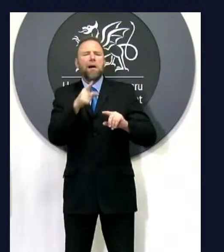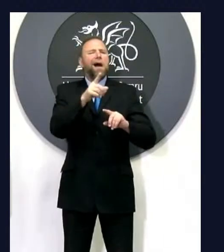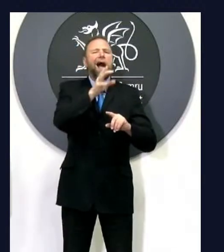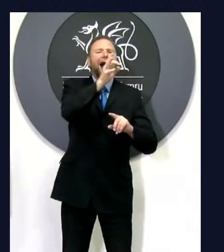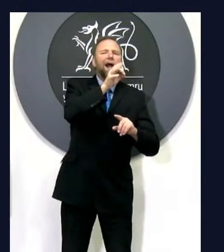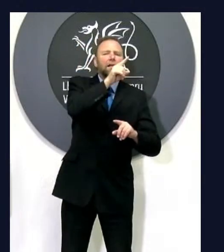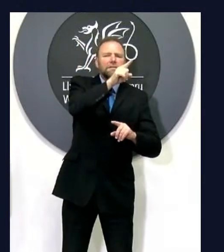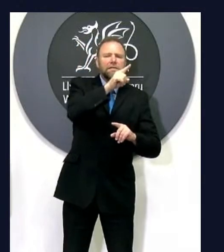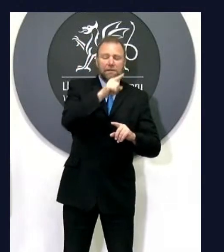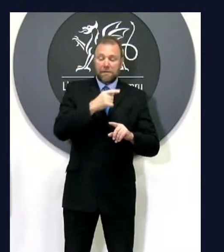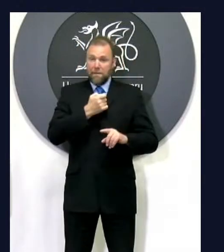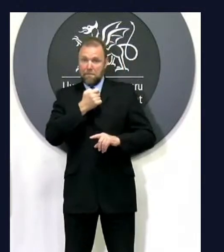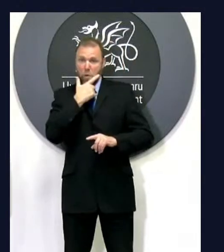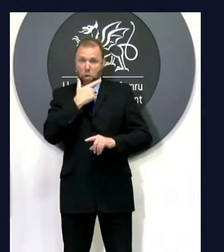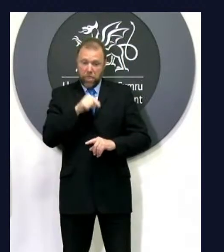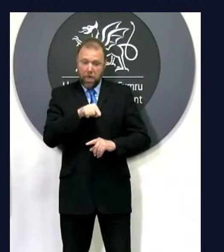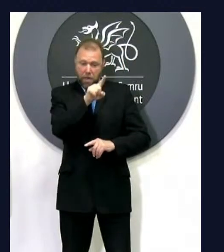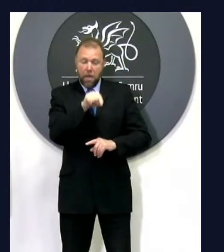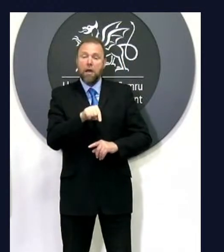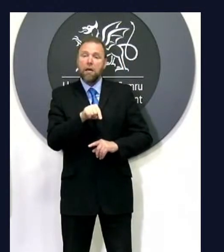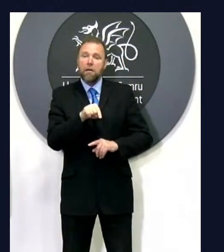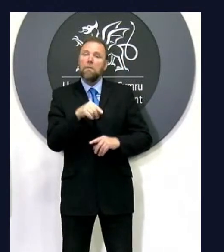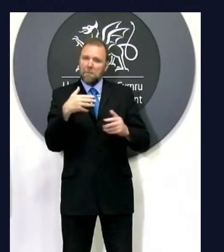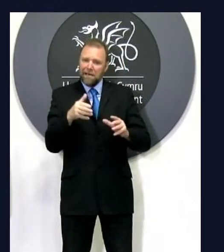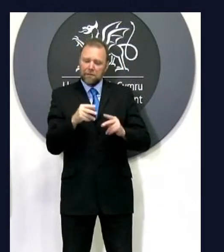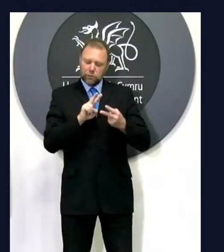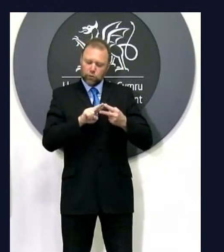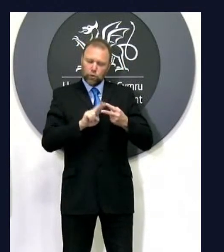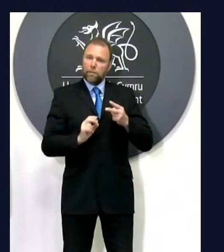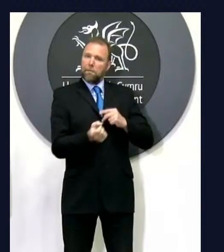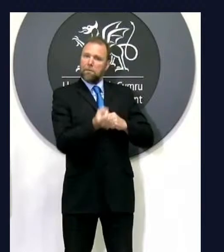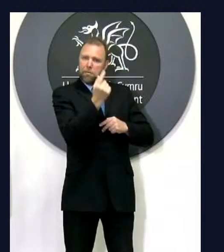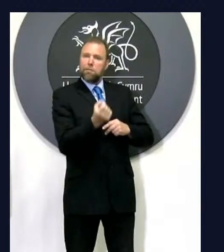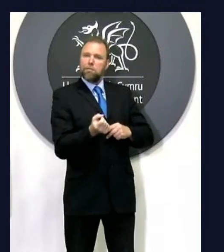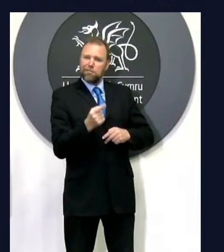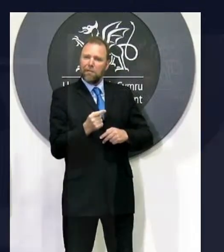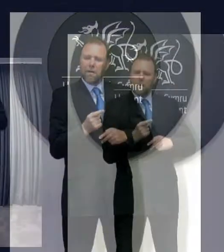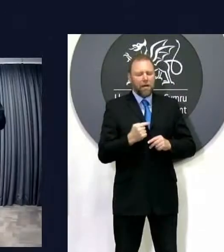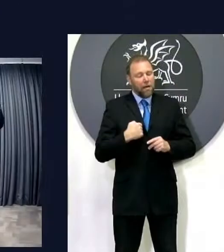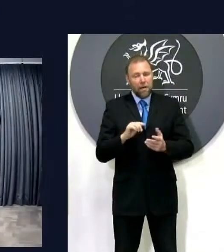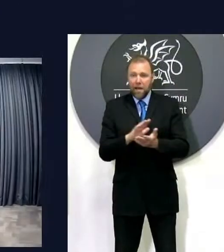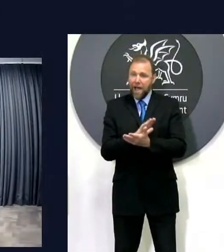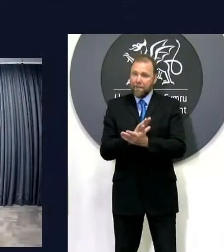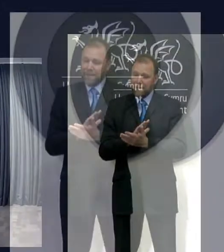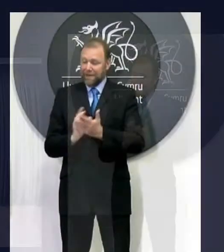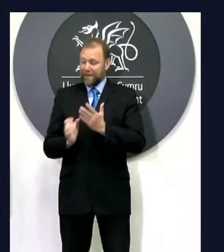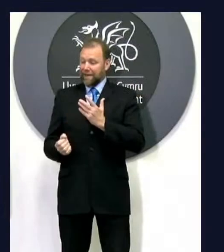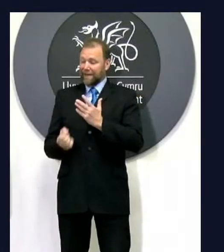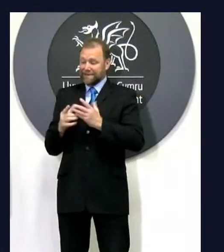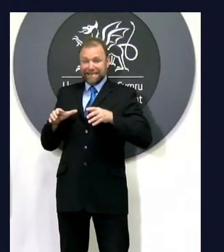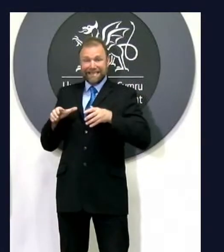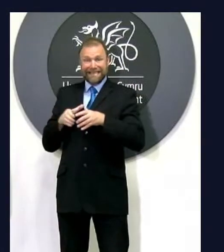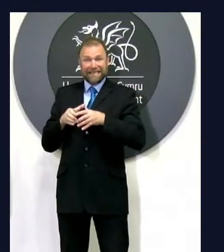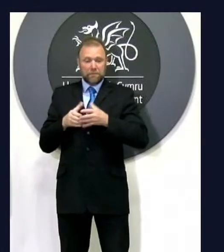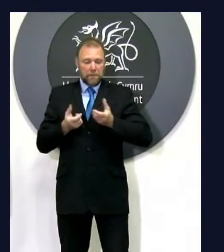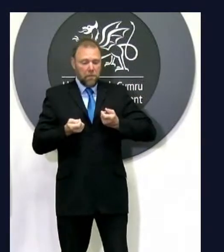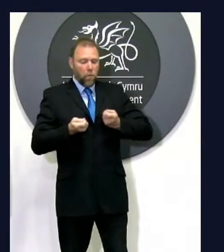seen recent outbreaks, and I'm very pleased that the incident management teams around those areas have managed those extremely well.